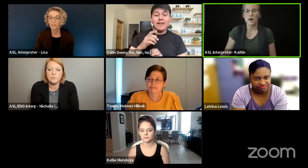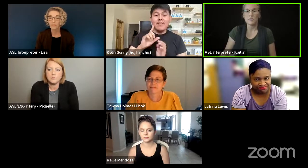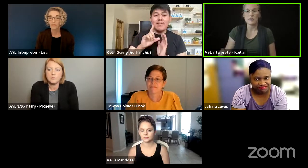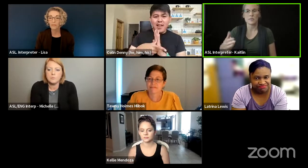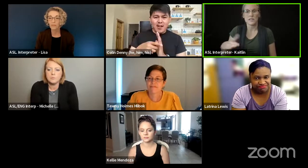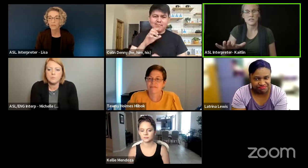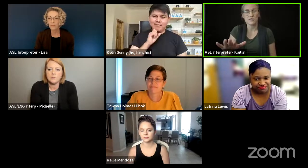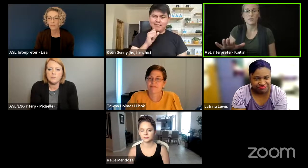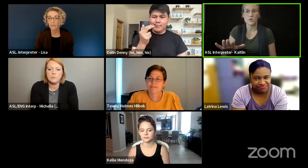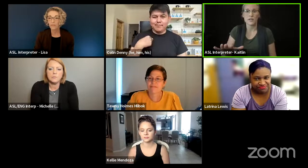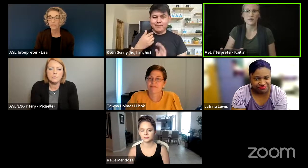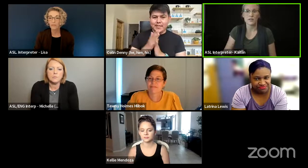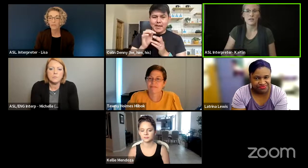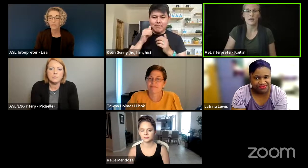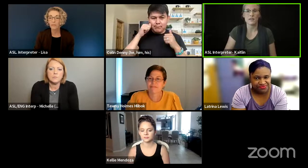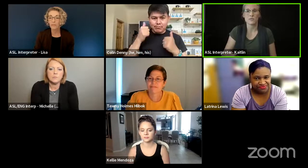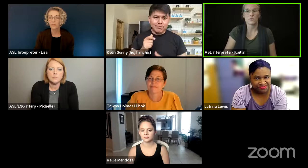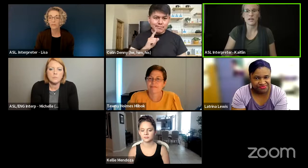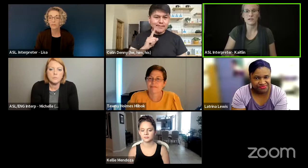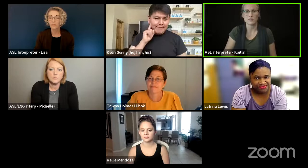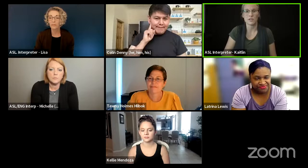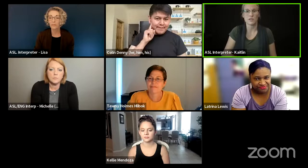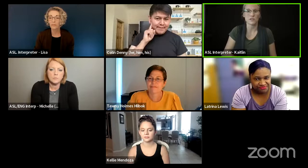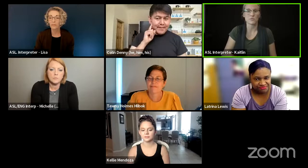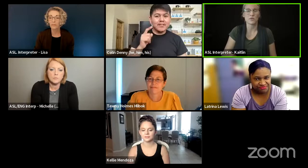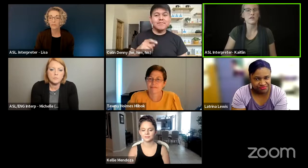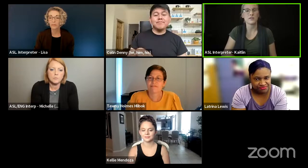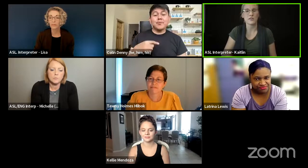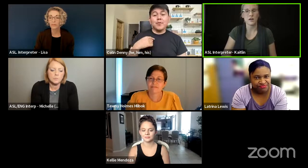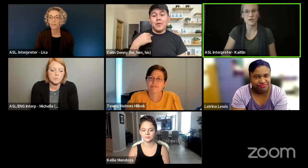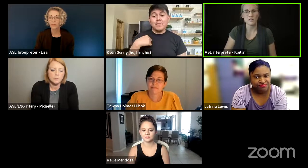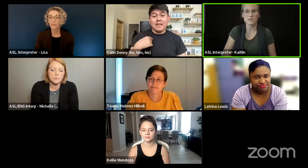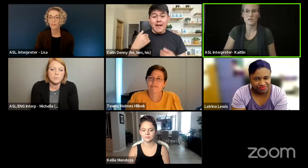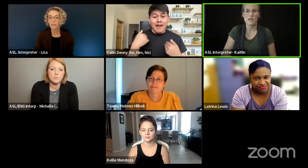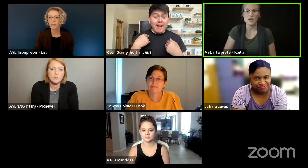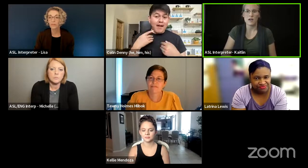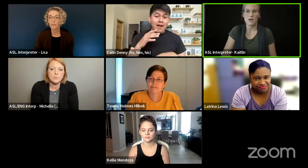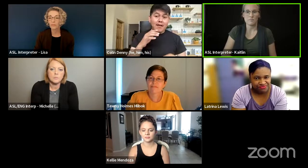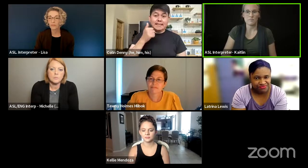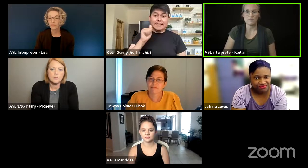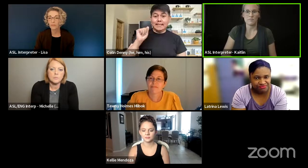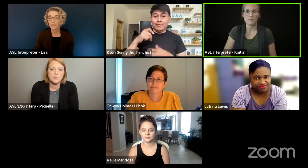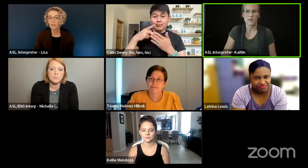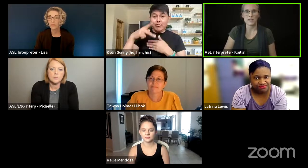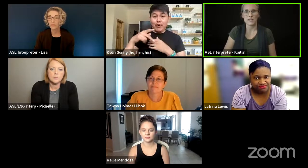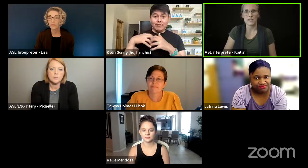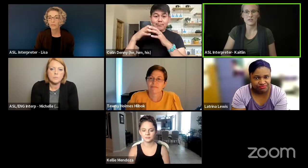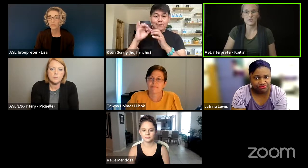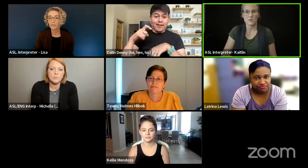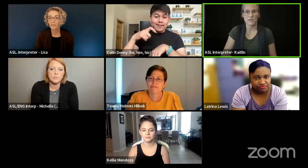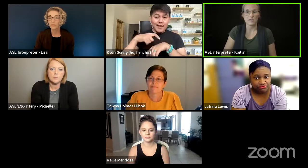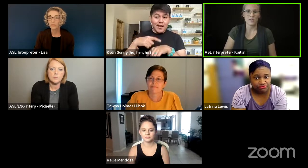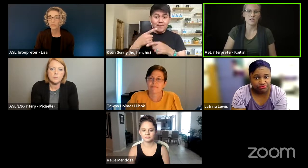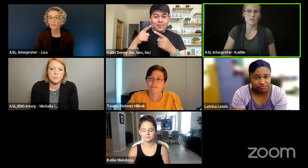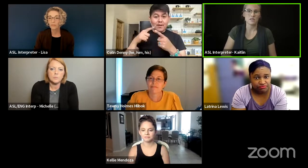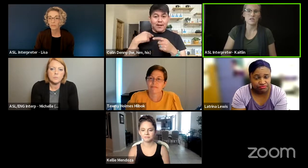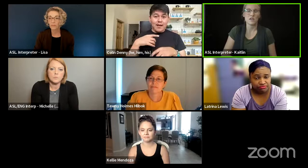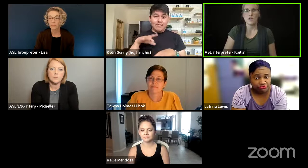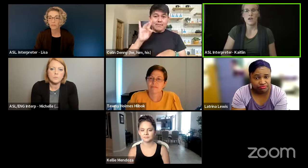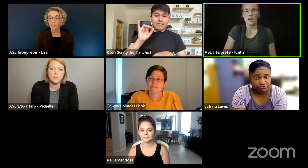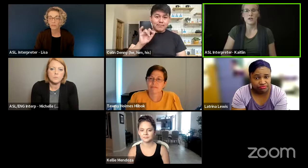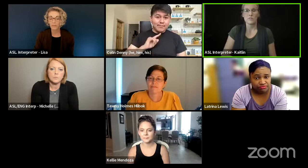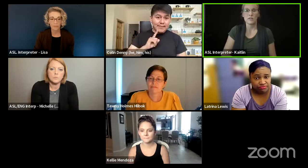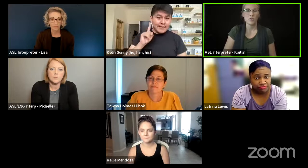grew up and was initially born hearing and then was diagnosed later with a hearing loss and diagnosed with a